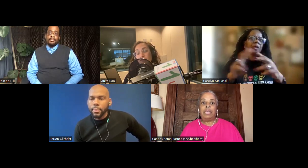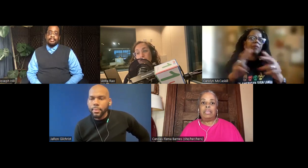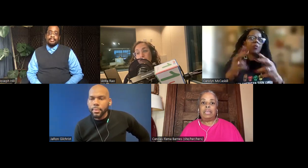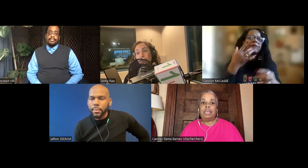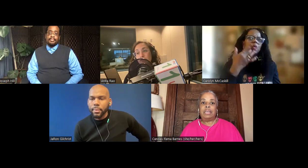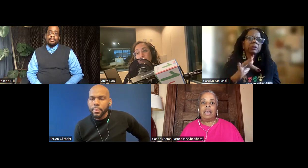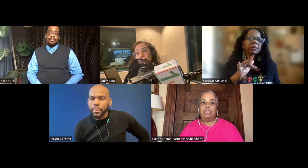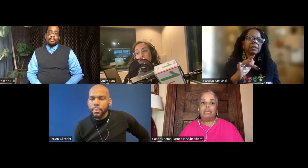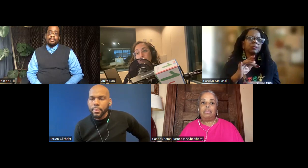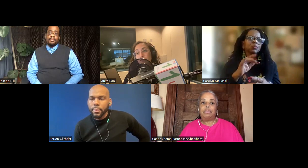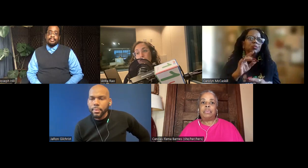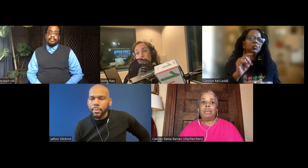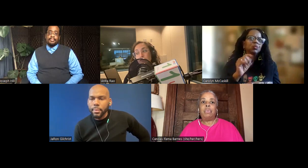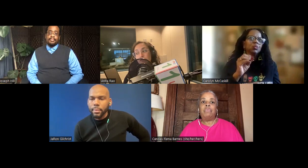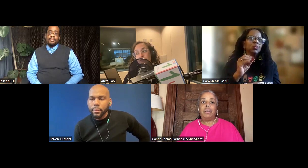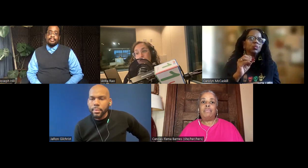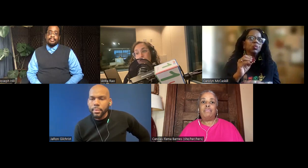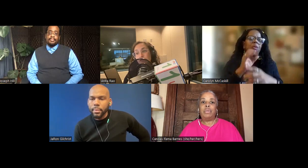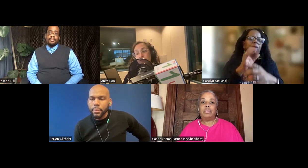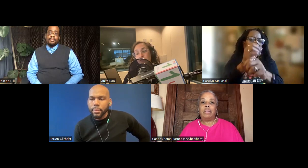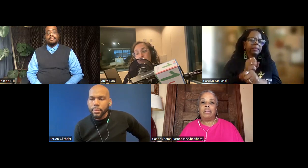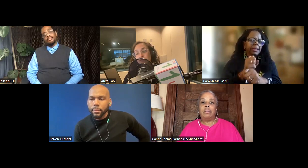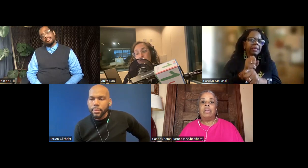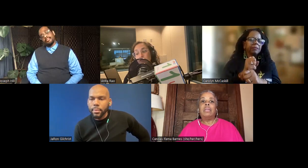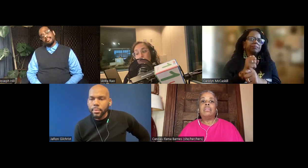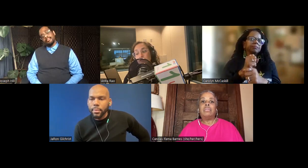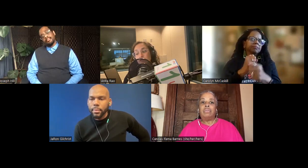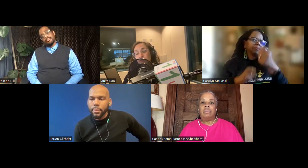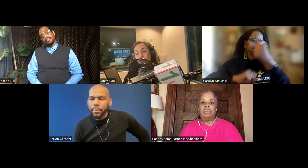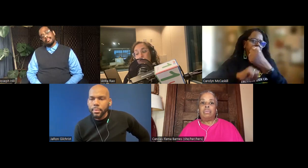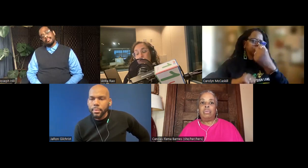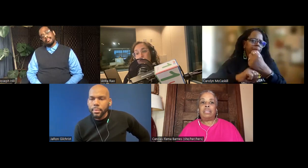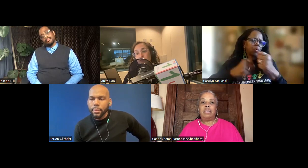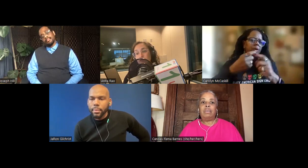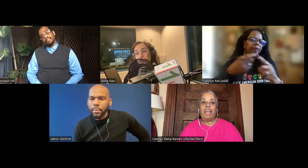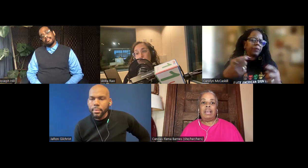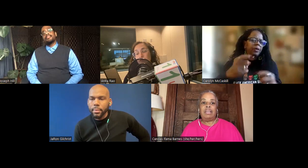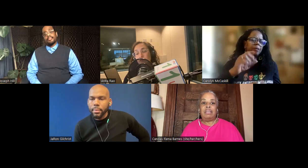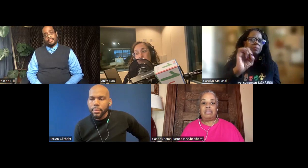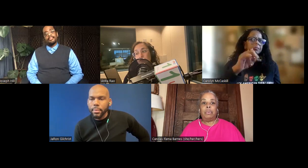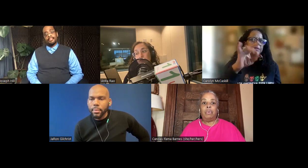American Sign Language. And we were very fortunate to receive